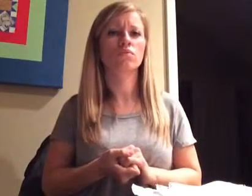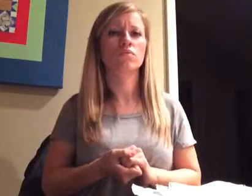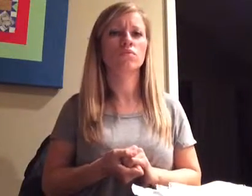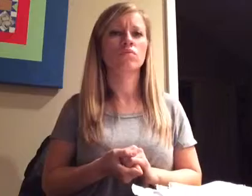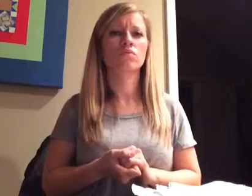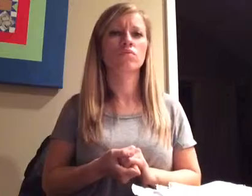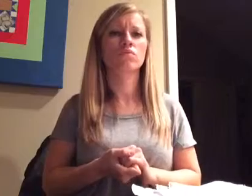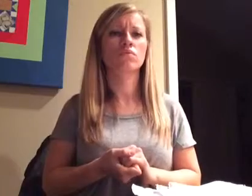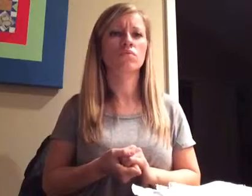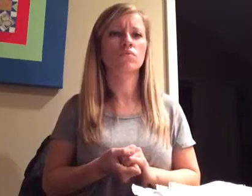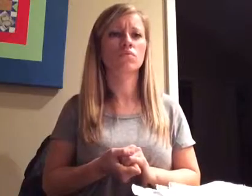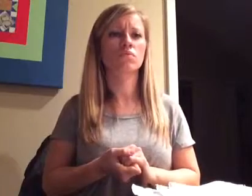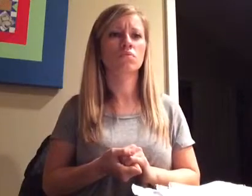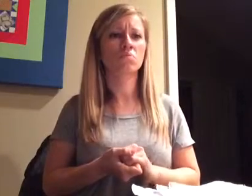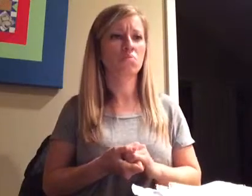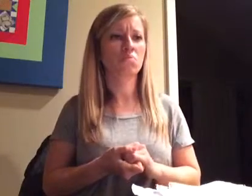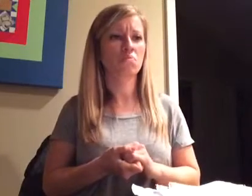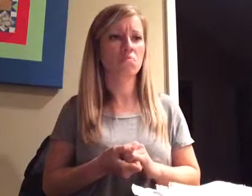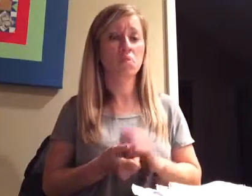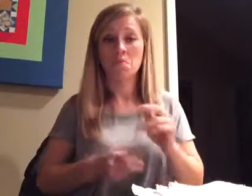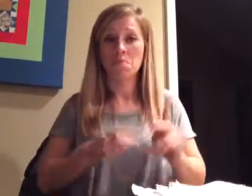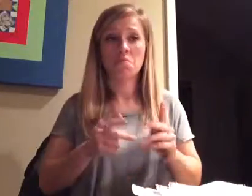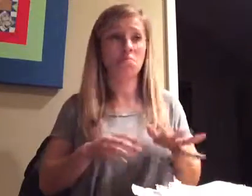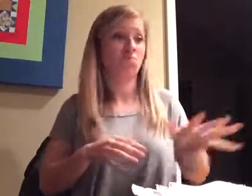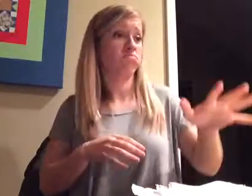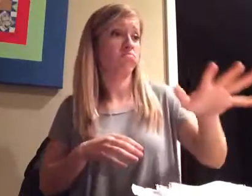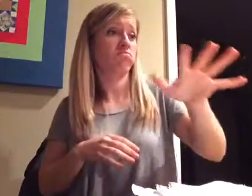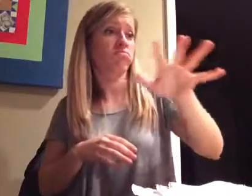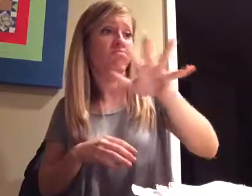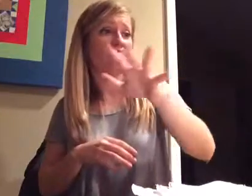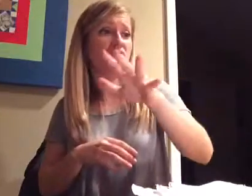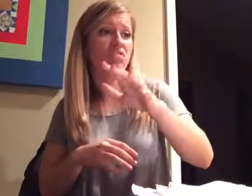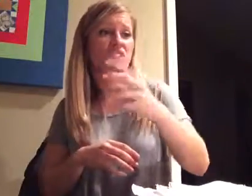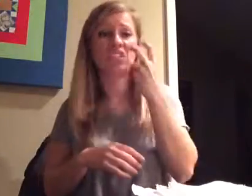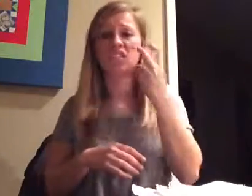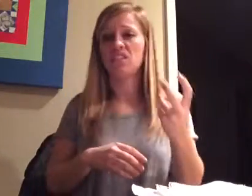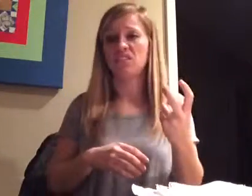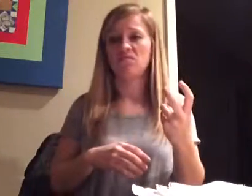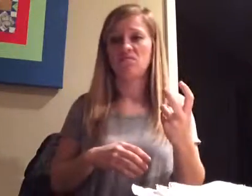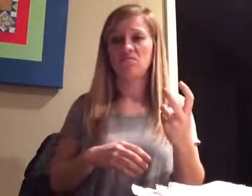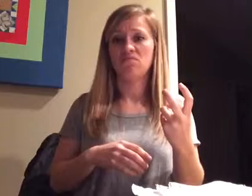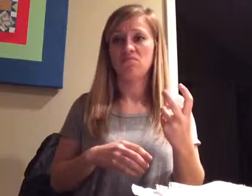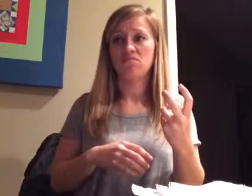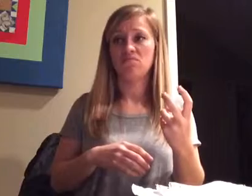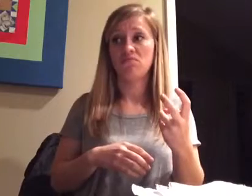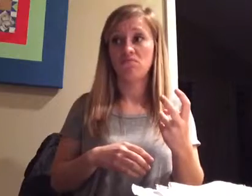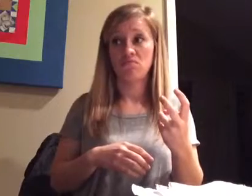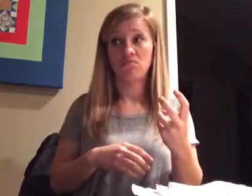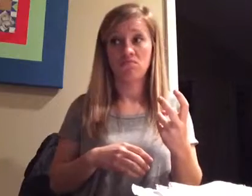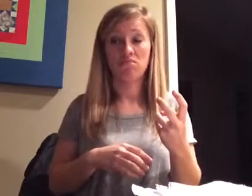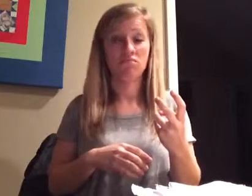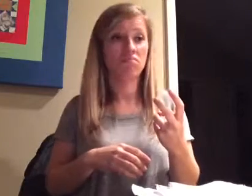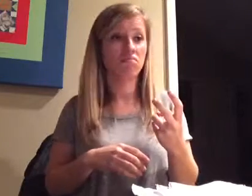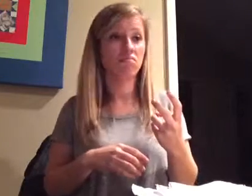There are those timid souls that say this battle cannot be won, that we are condemned to a soulless wealth.